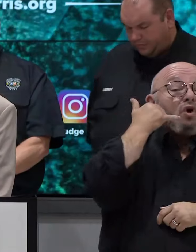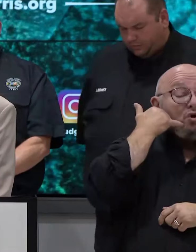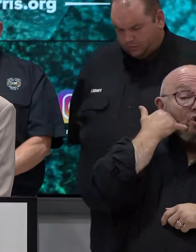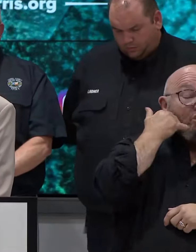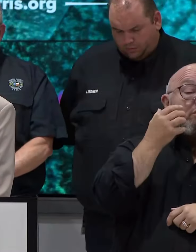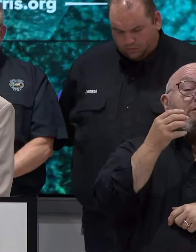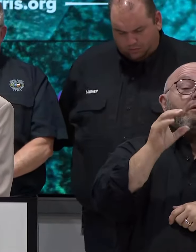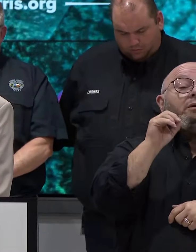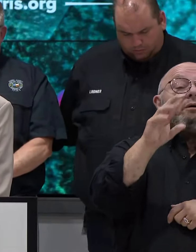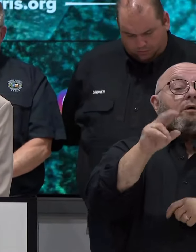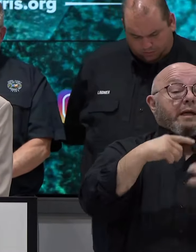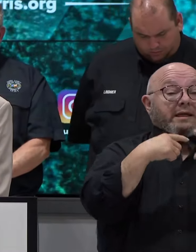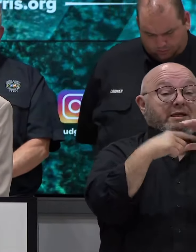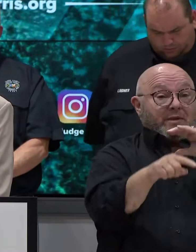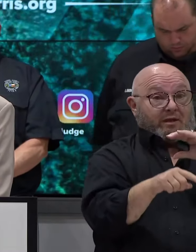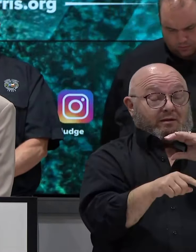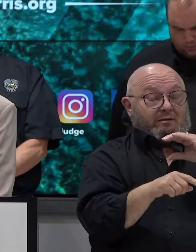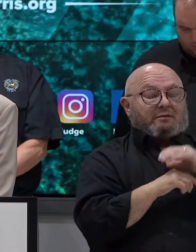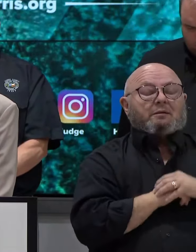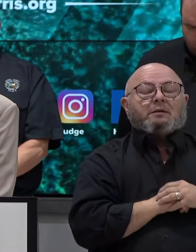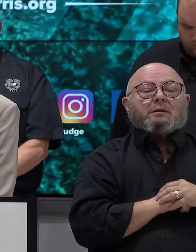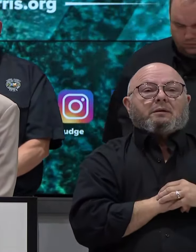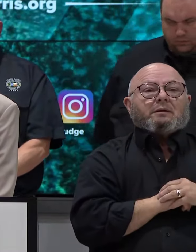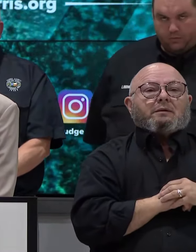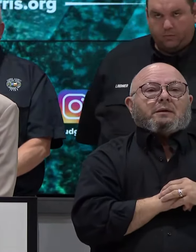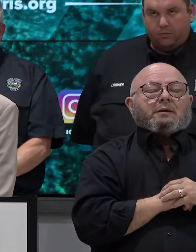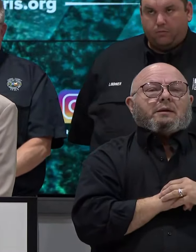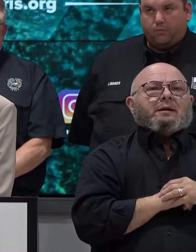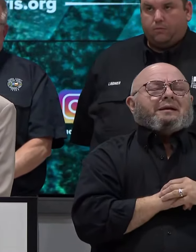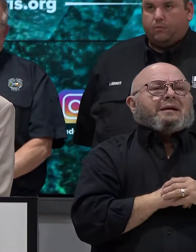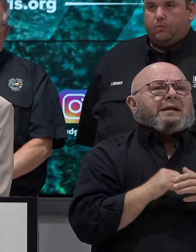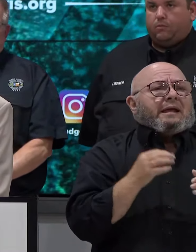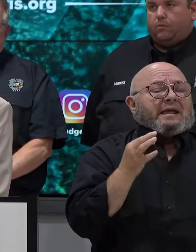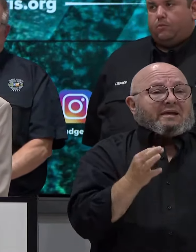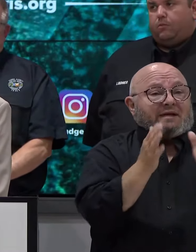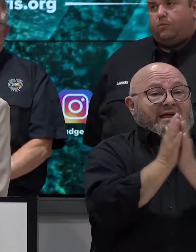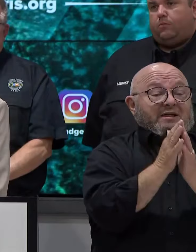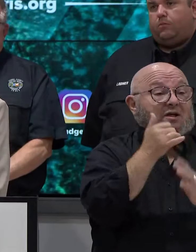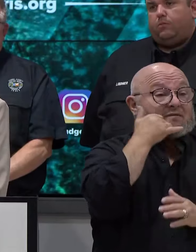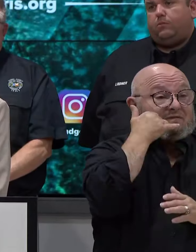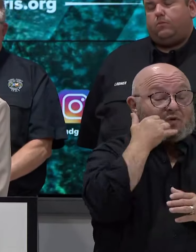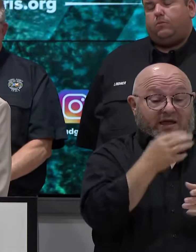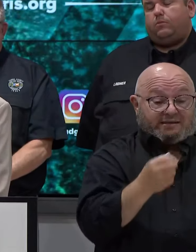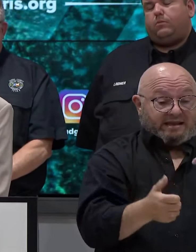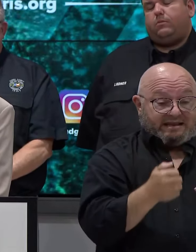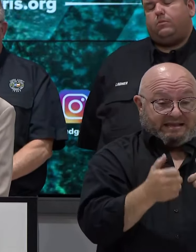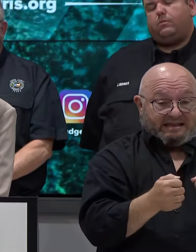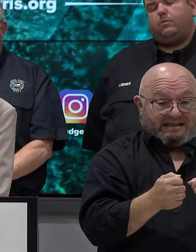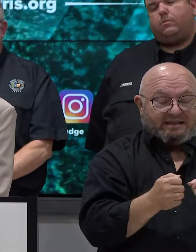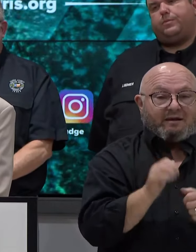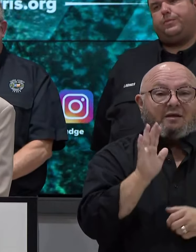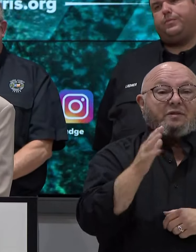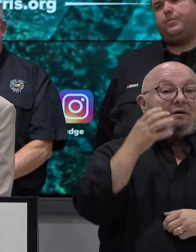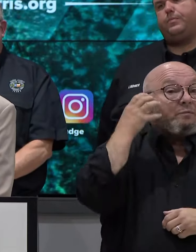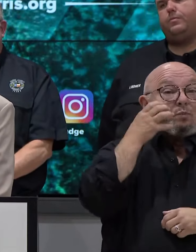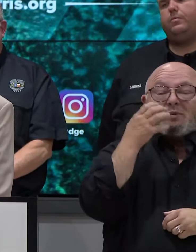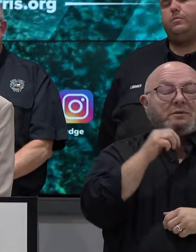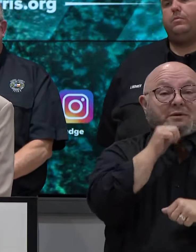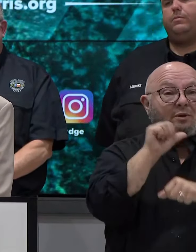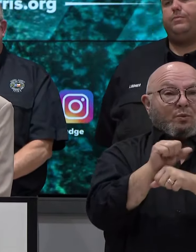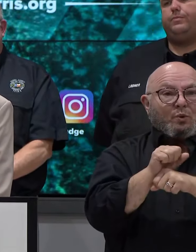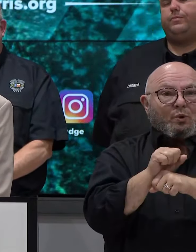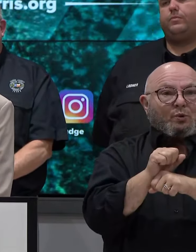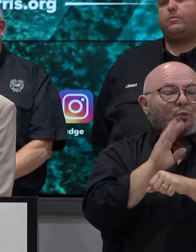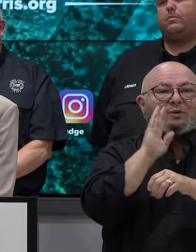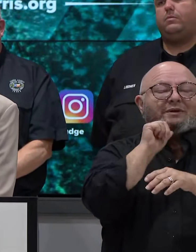they can request an email, right? And so if they're requesting phone calls and texts and their telecommunications is down, they're not gonna receive